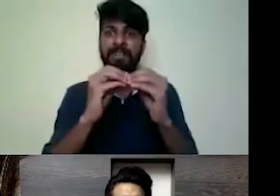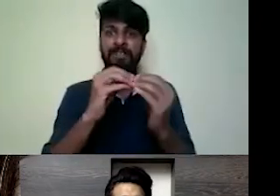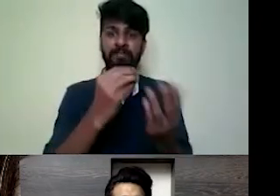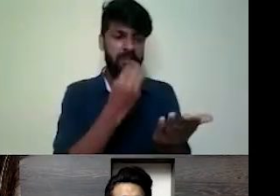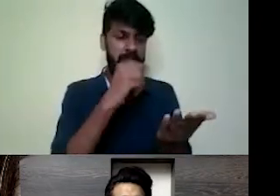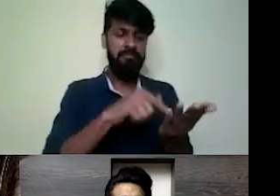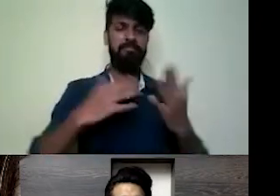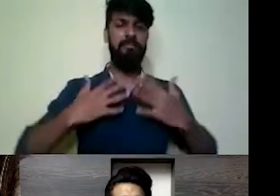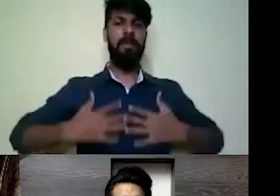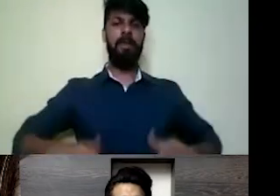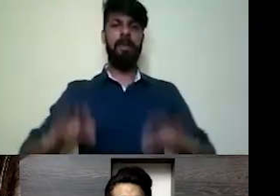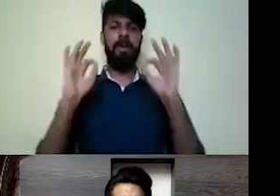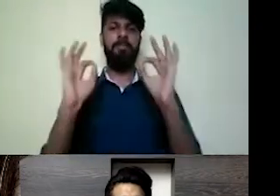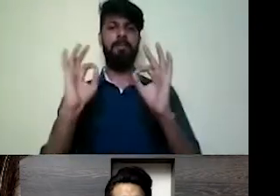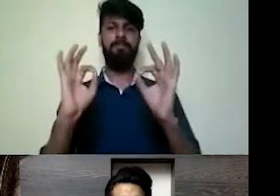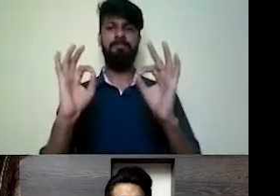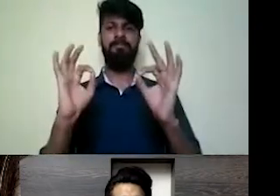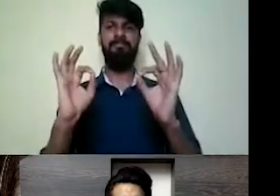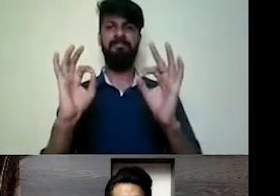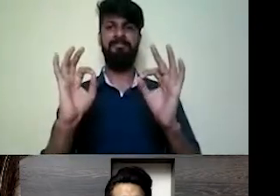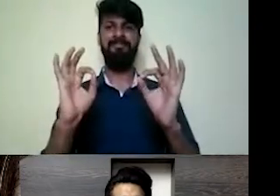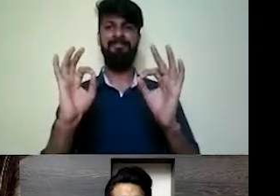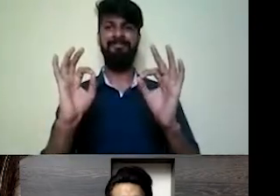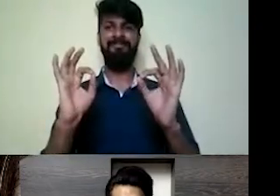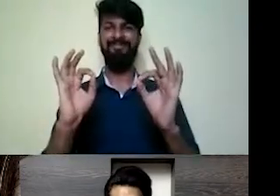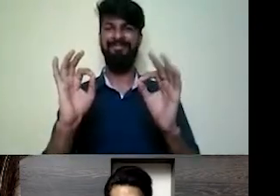Vegetables, protein. Yep. Health, good.